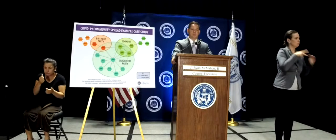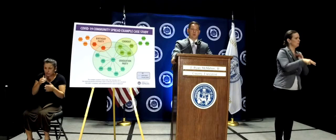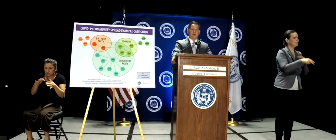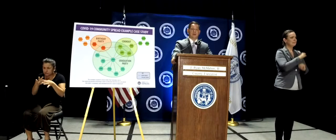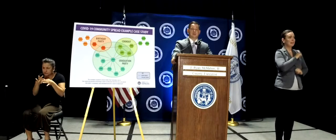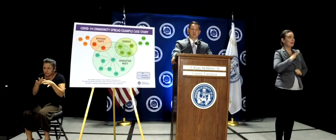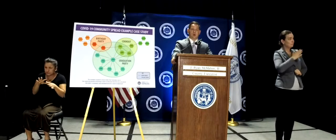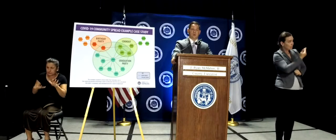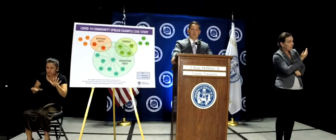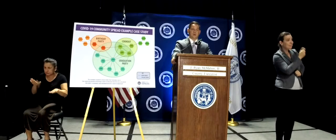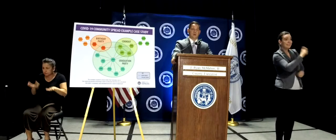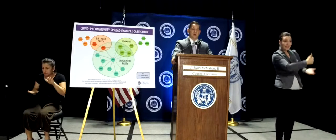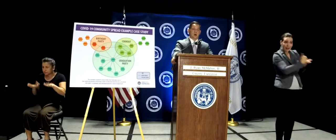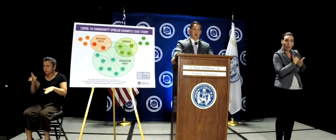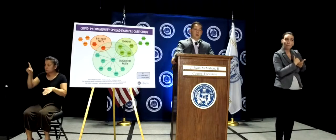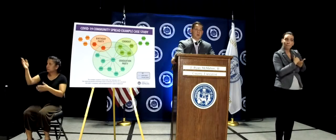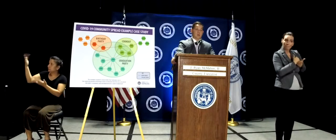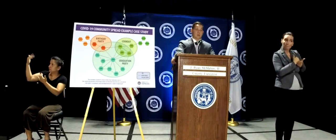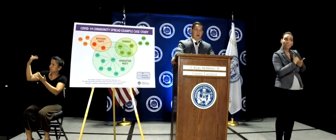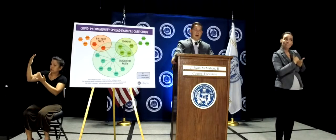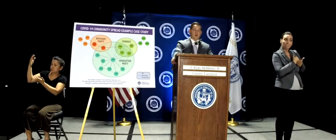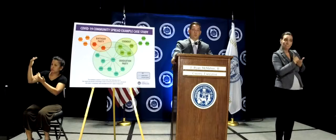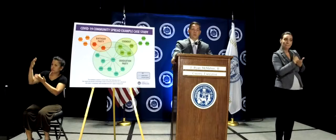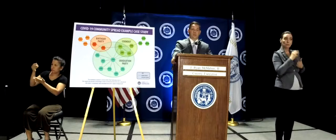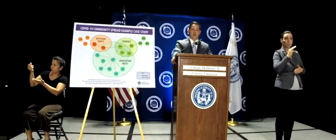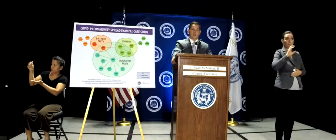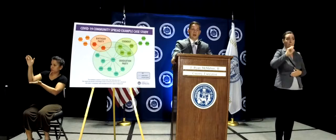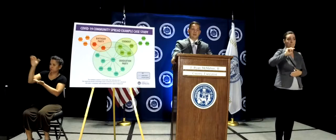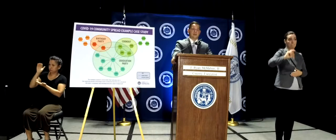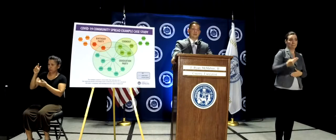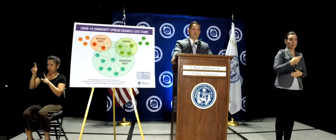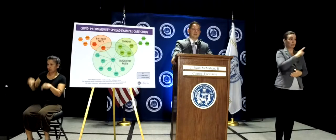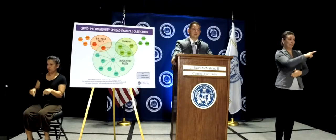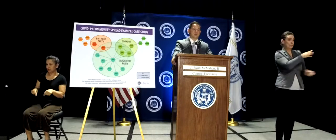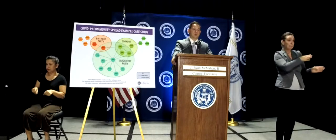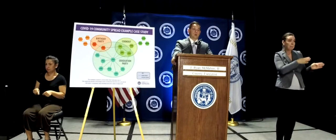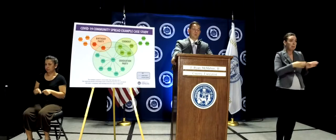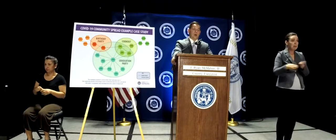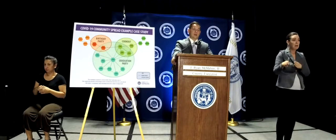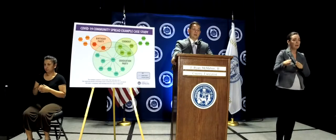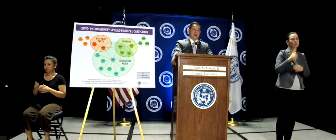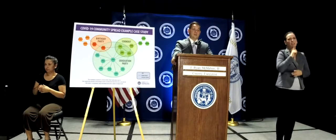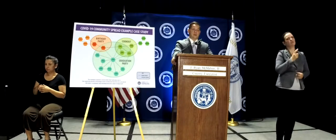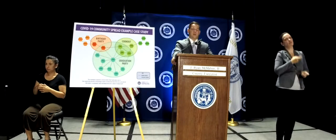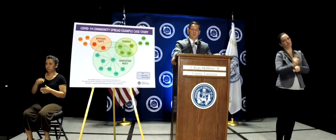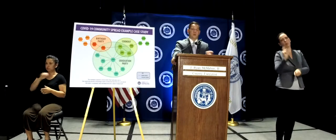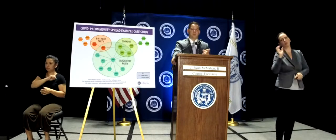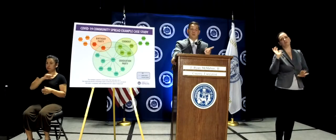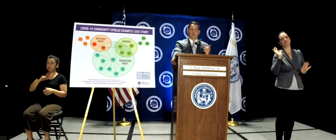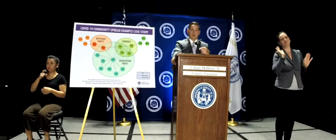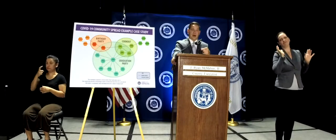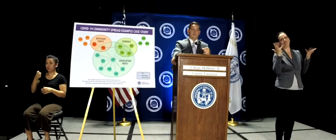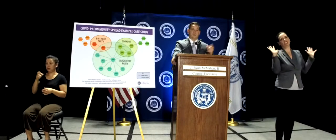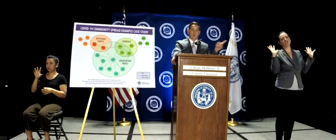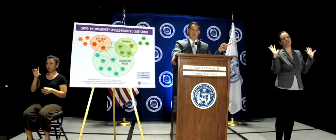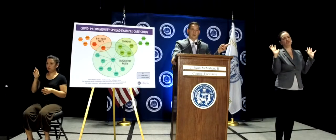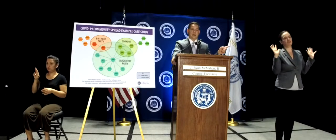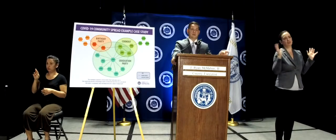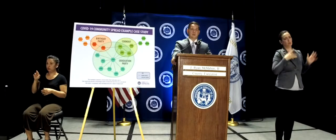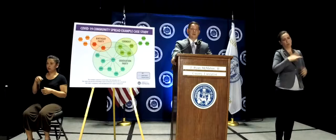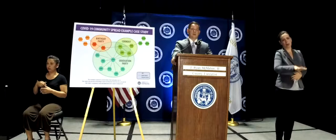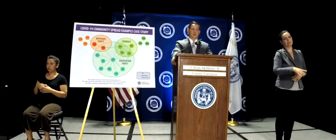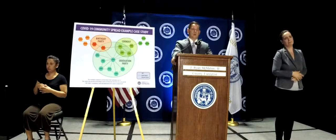his initial plan is a joke. I don't appreciate it. I think they need to recognize, like other people in his own conference